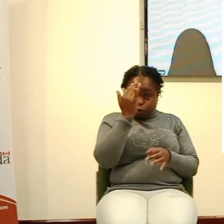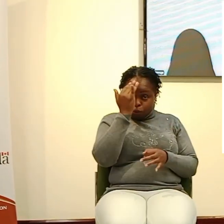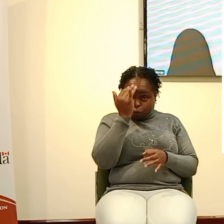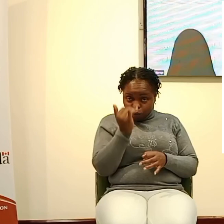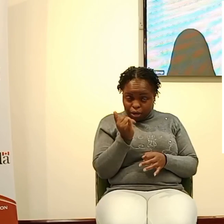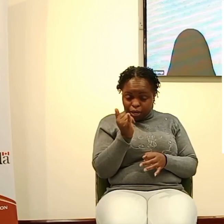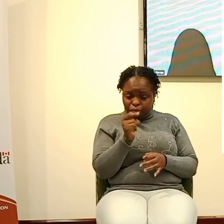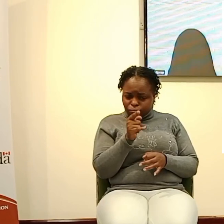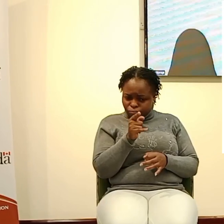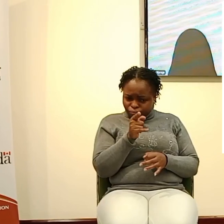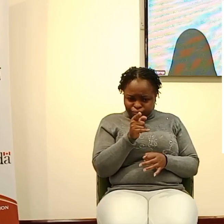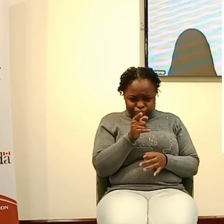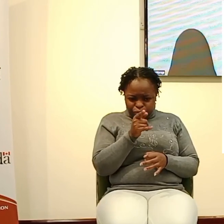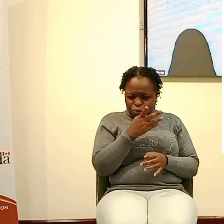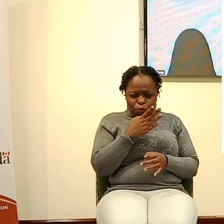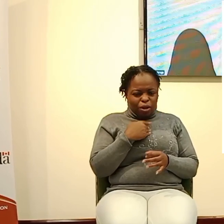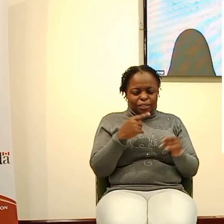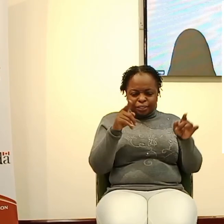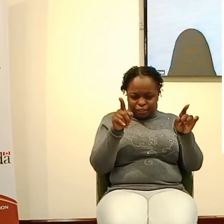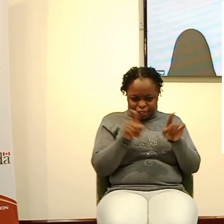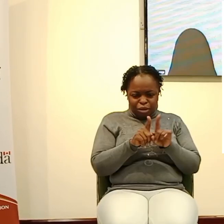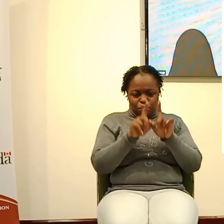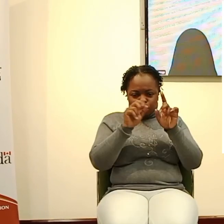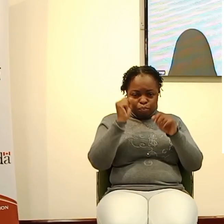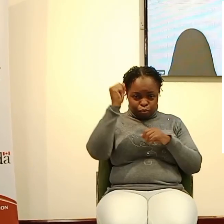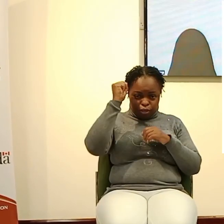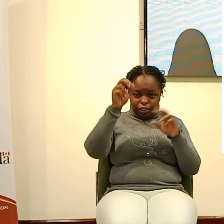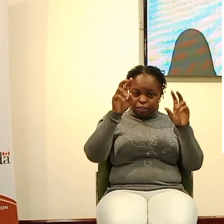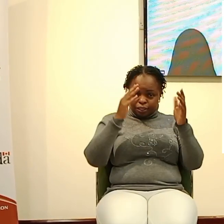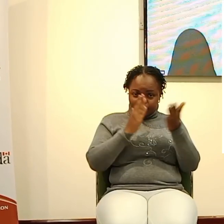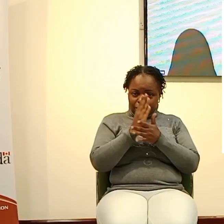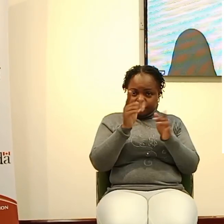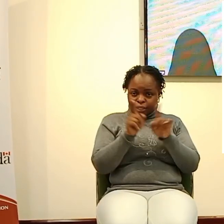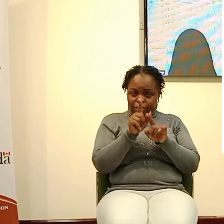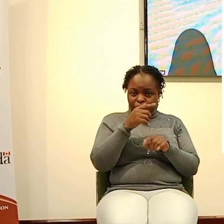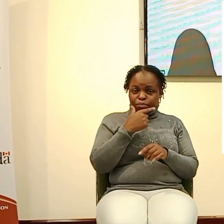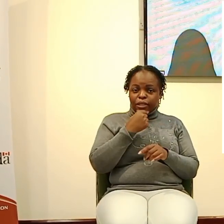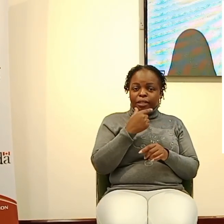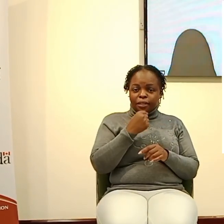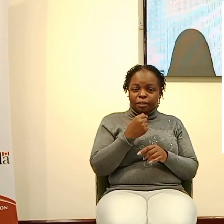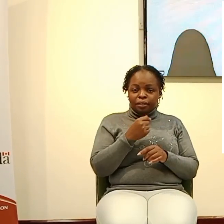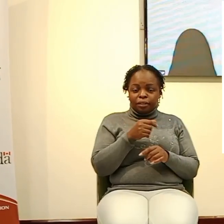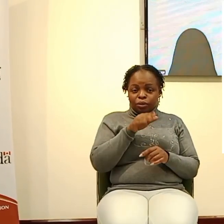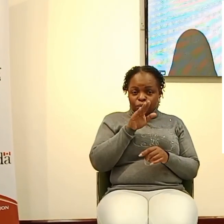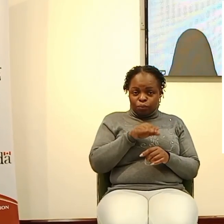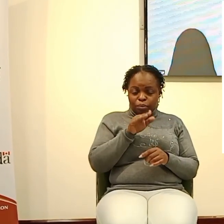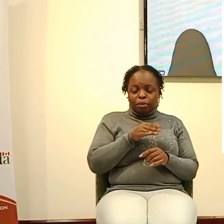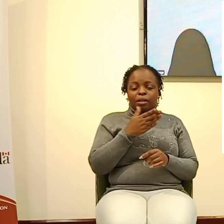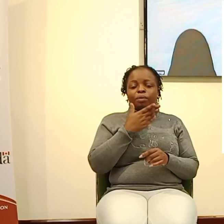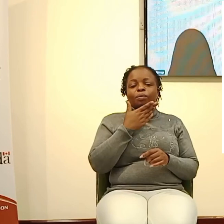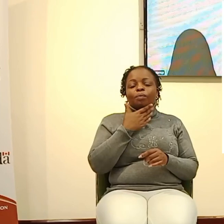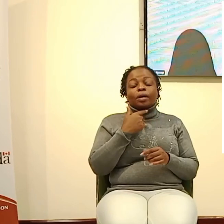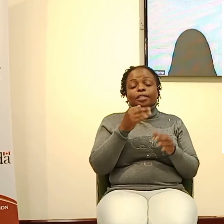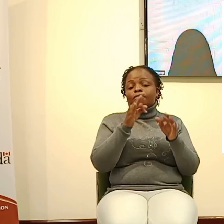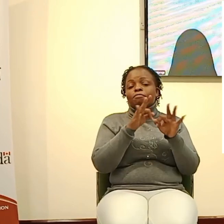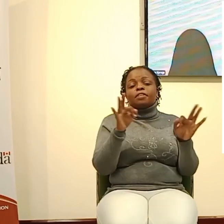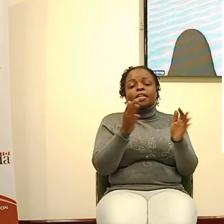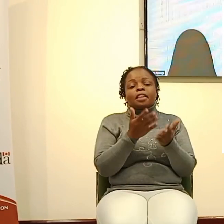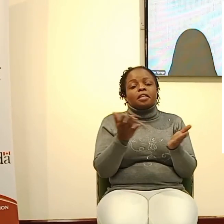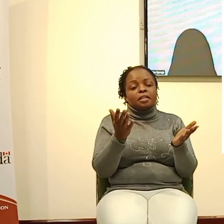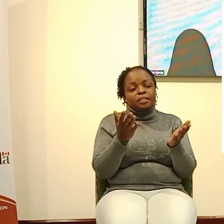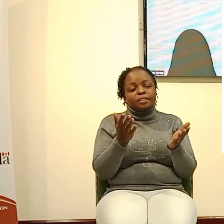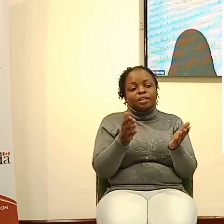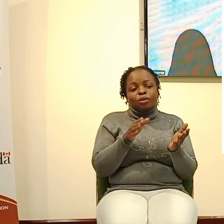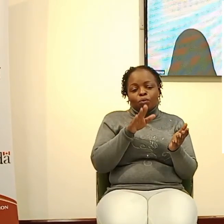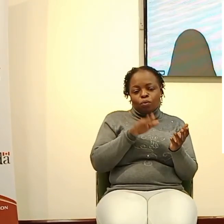they are entitled to the same political rights as men. You know, what do women want? Oh, women want free things. Oh, women